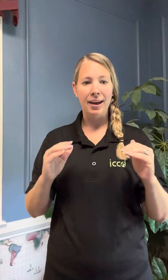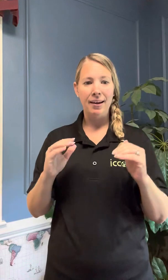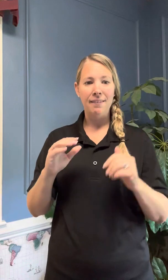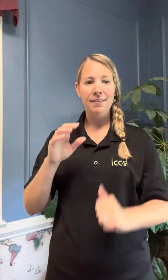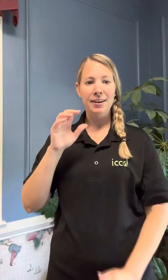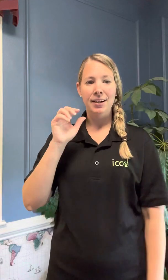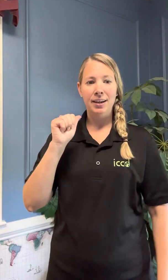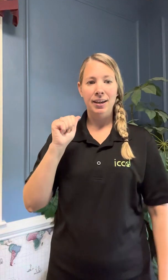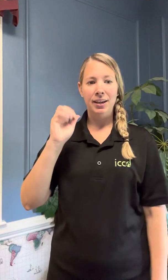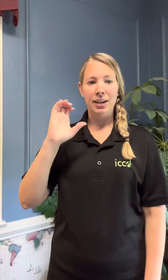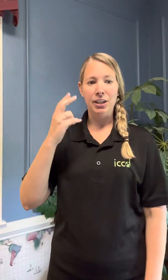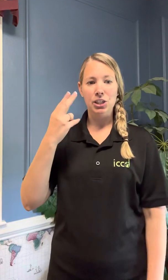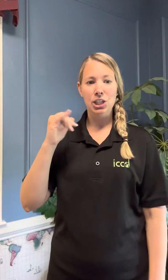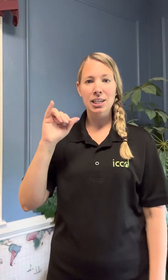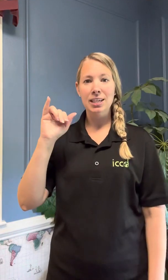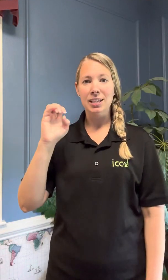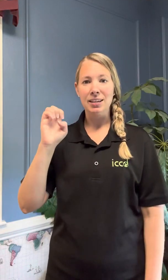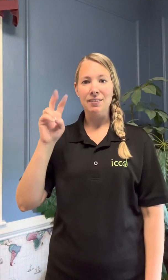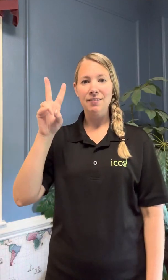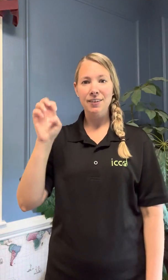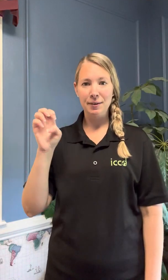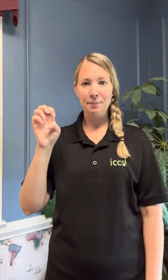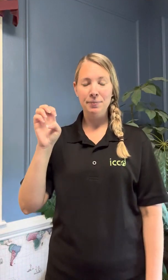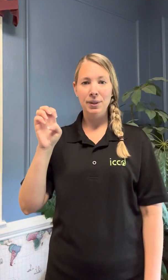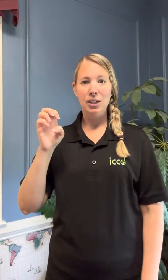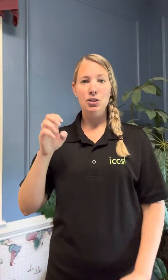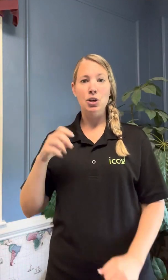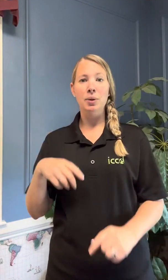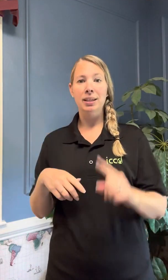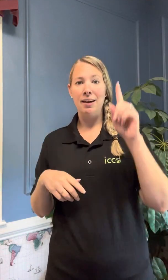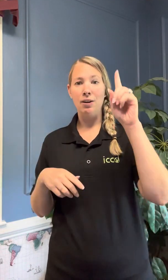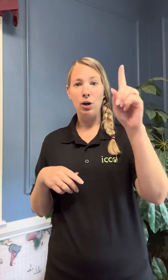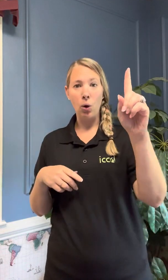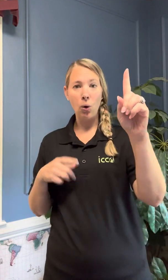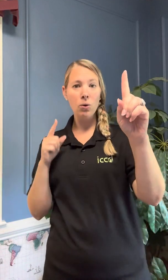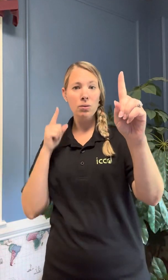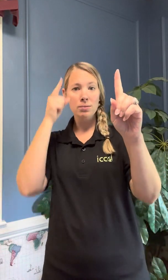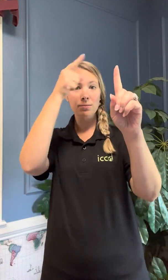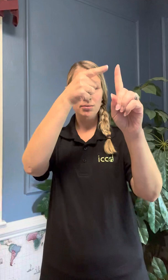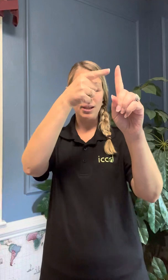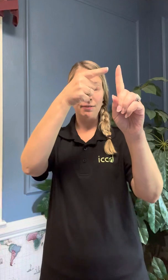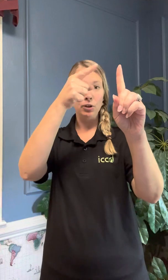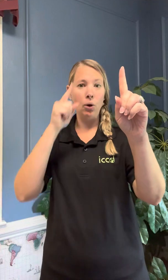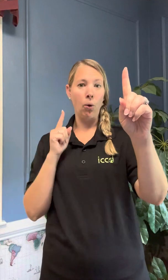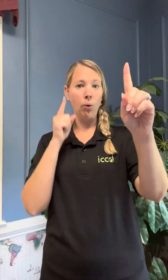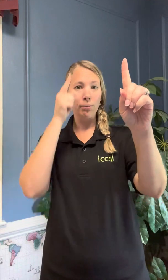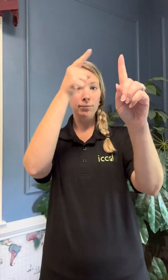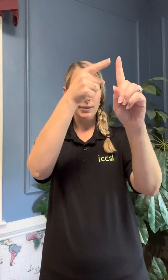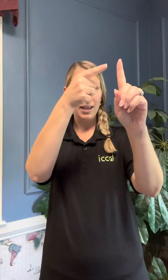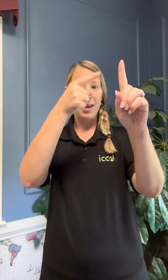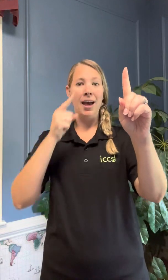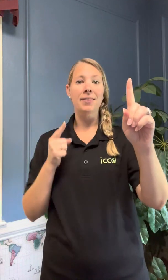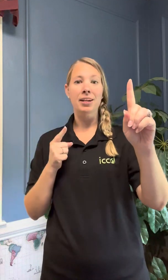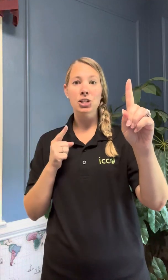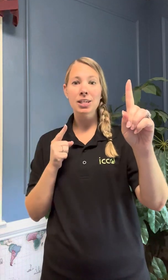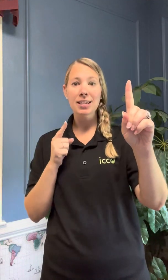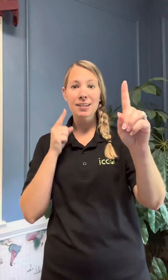have achieve. So we can have our goal, sign for goal, and then achieve is